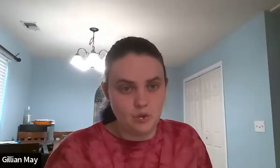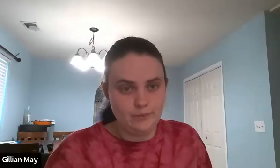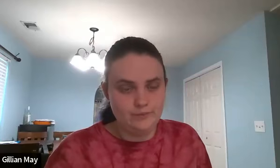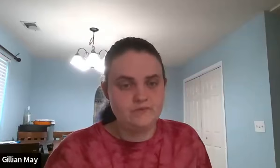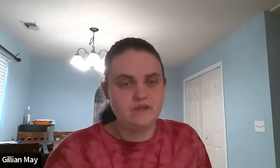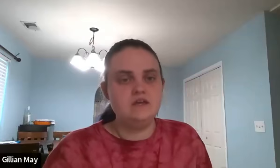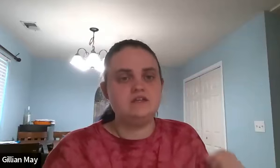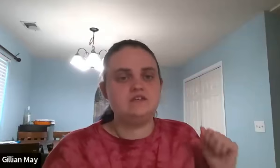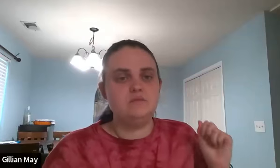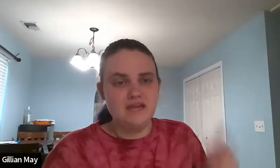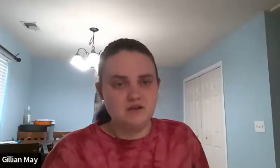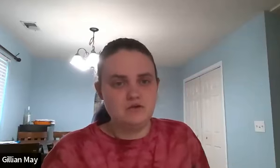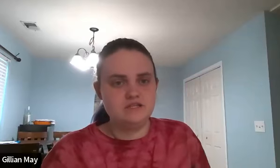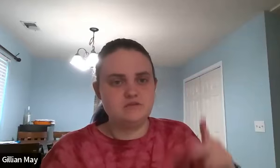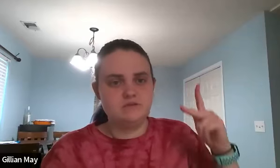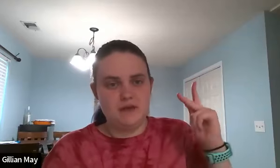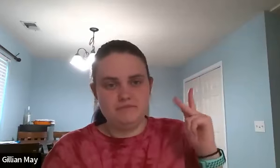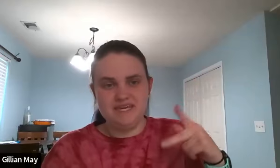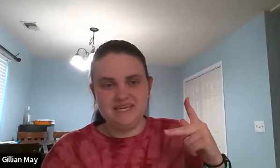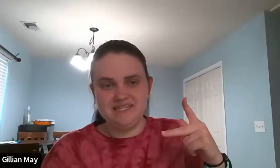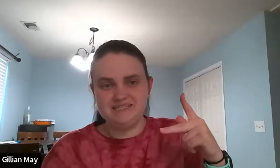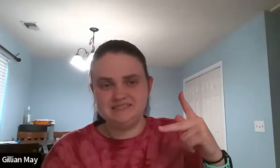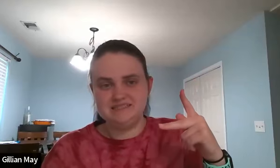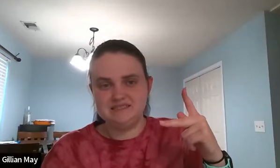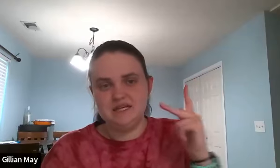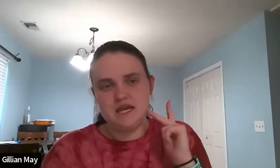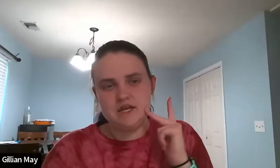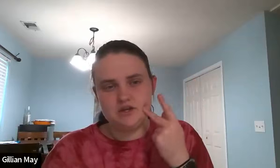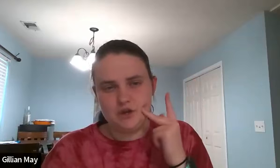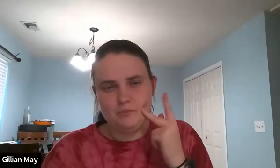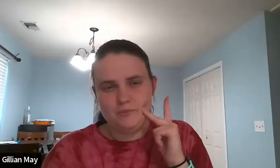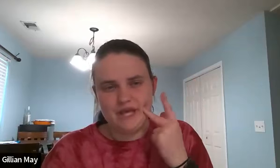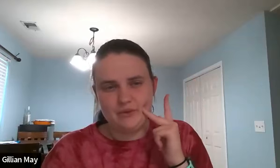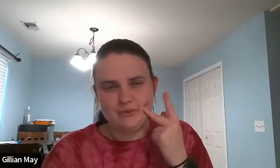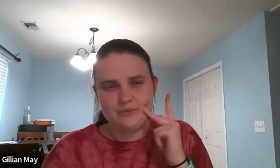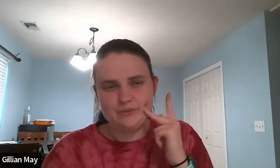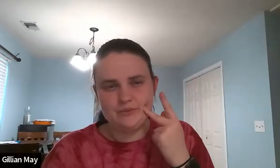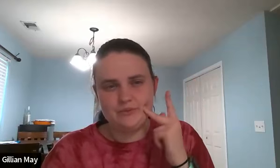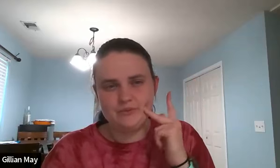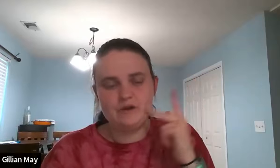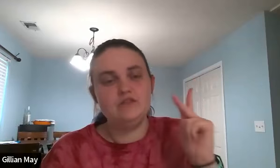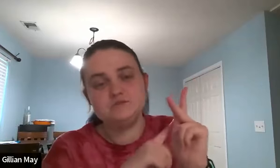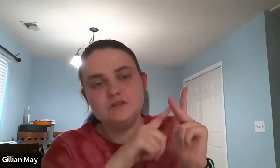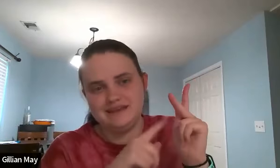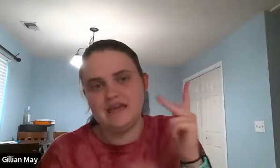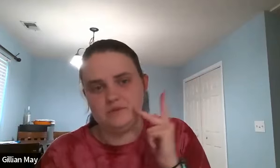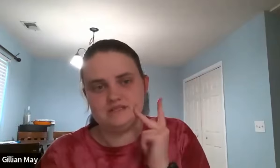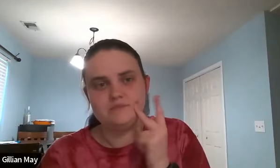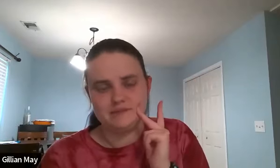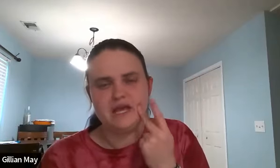pickle. So pickle is going to be that P, and you're going to go pickle. Or it looks more like a K when it's up, like